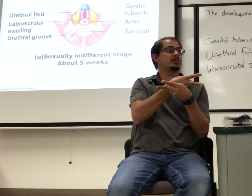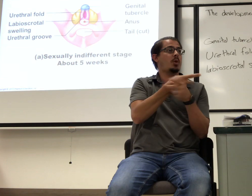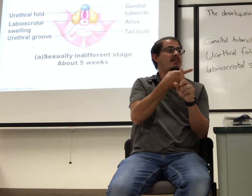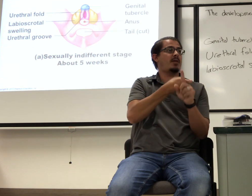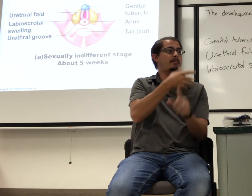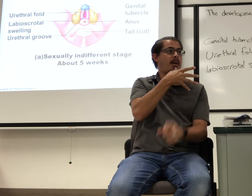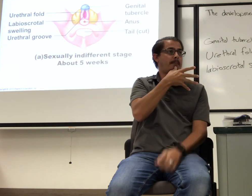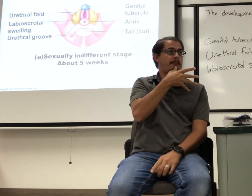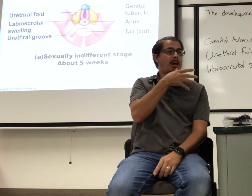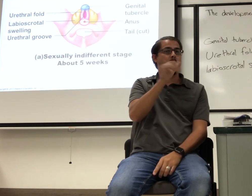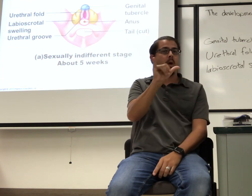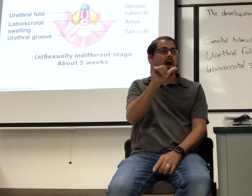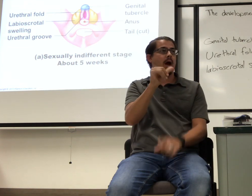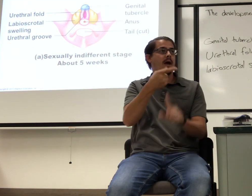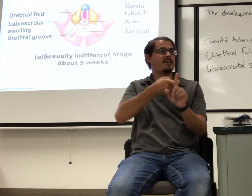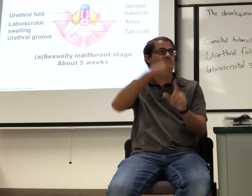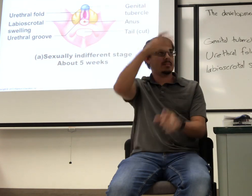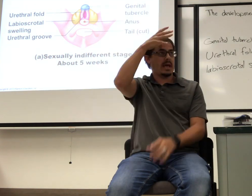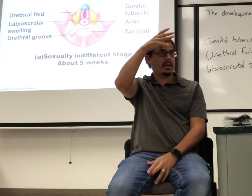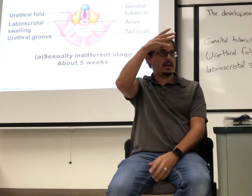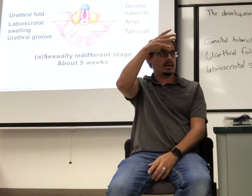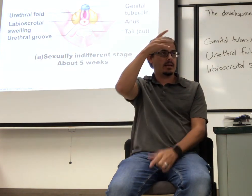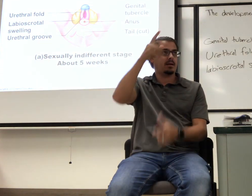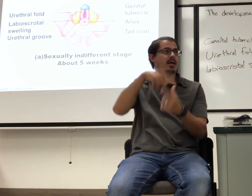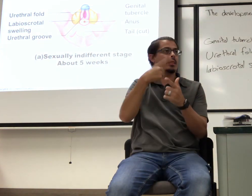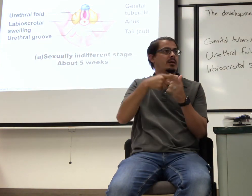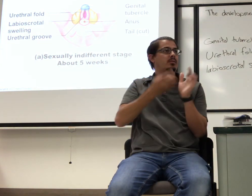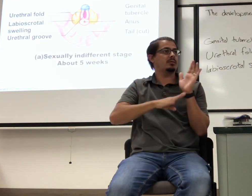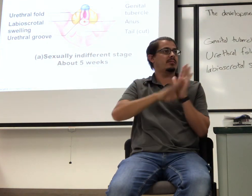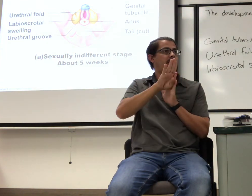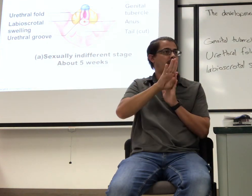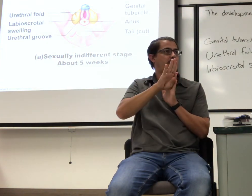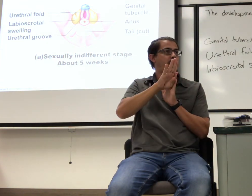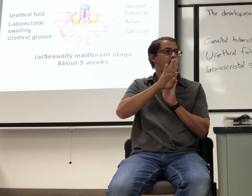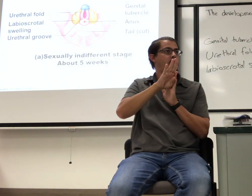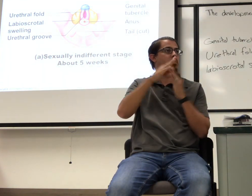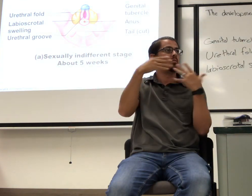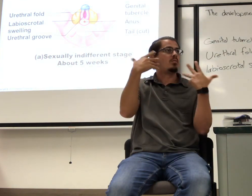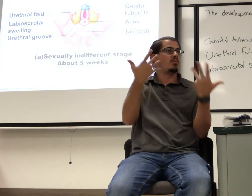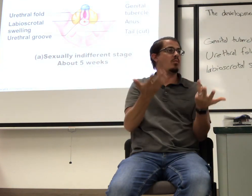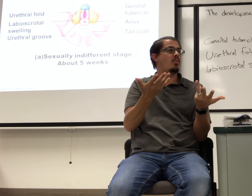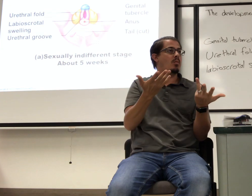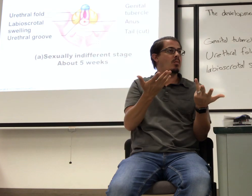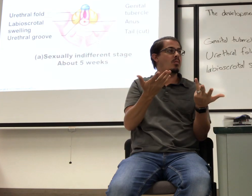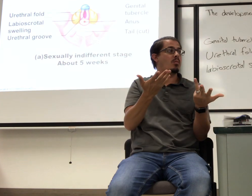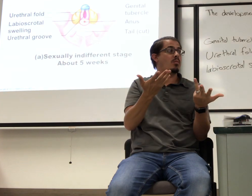mom and Y from dad, and he'll then develop